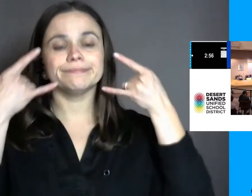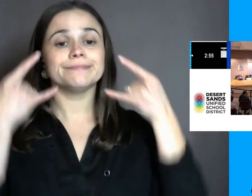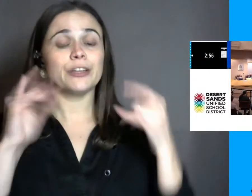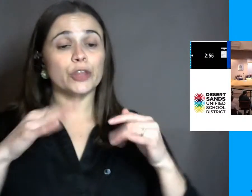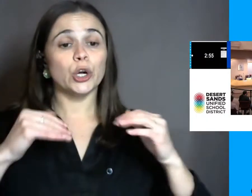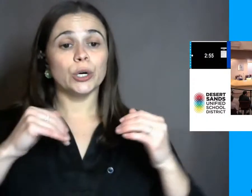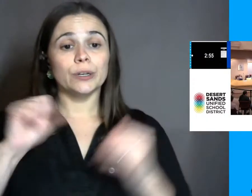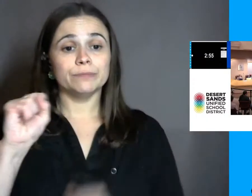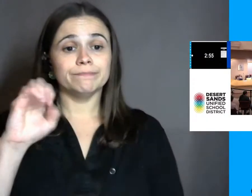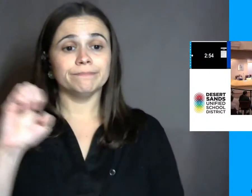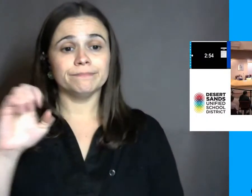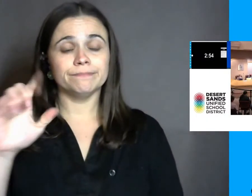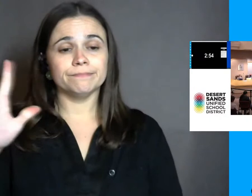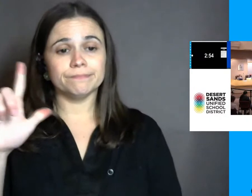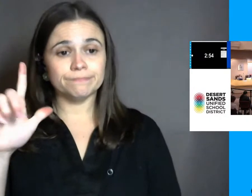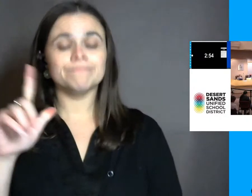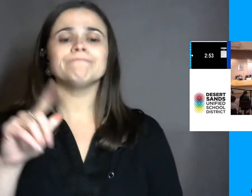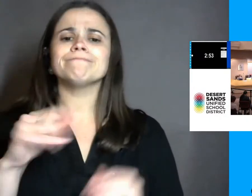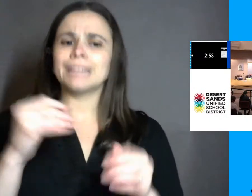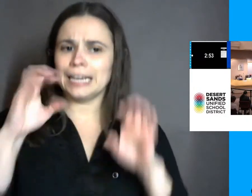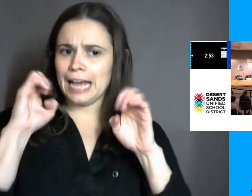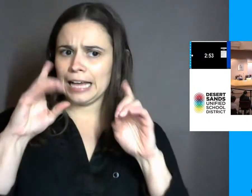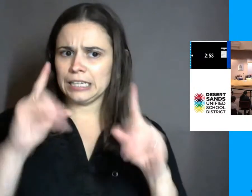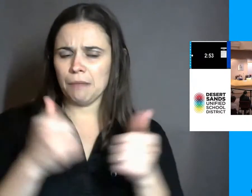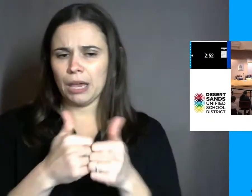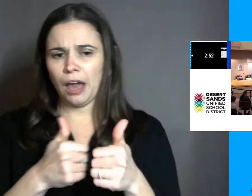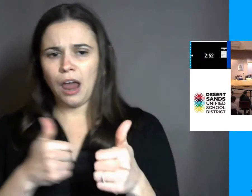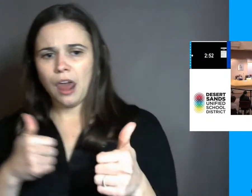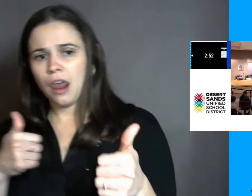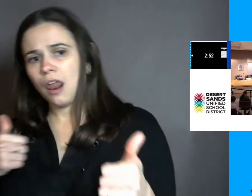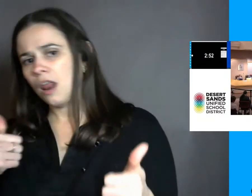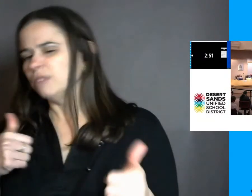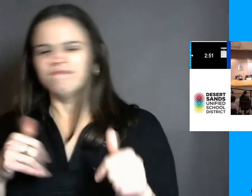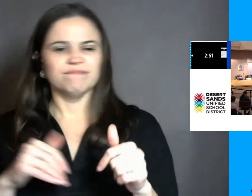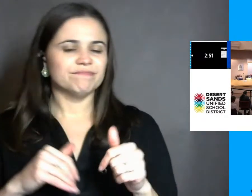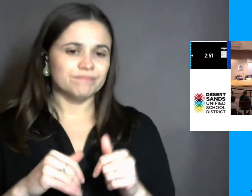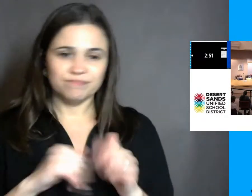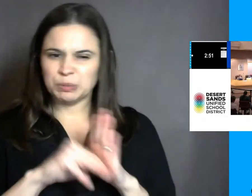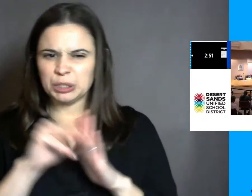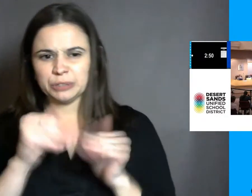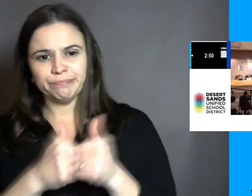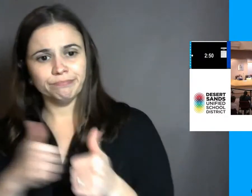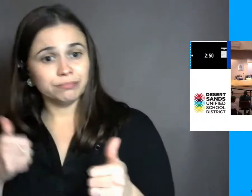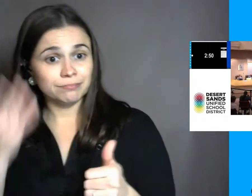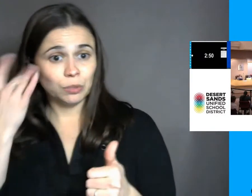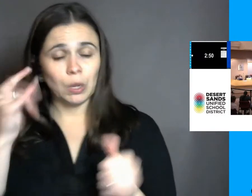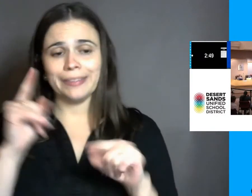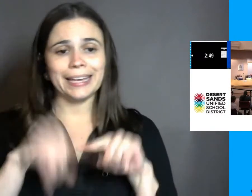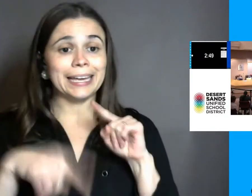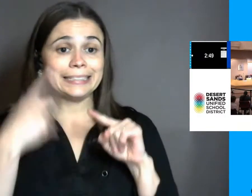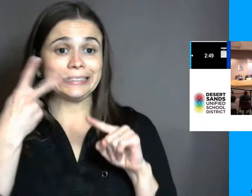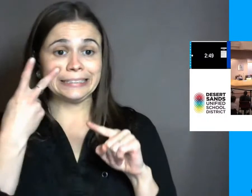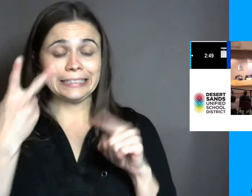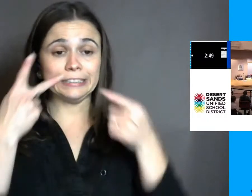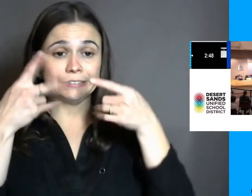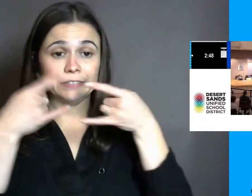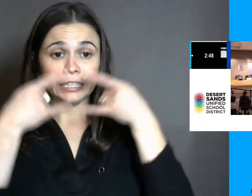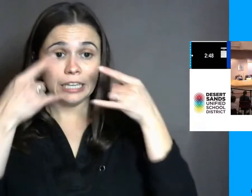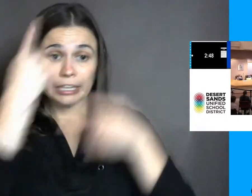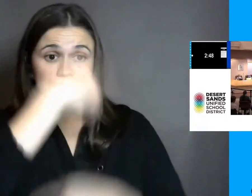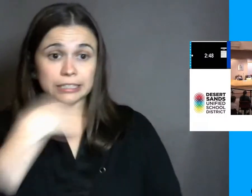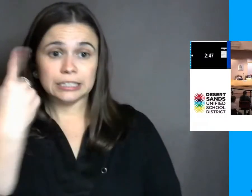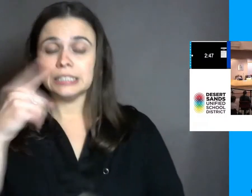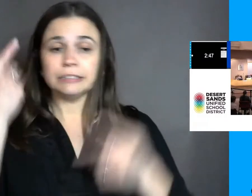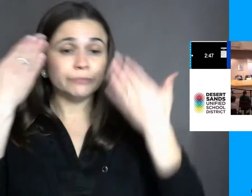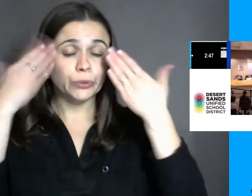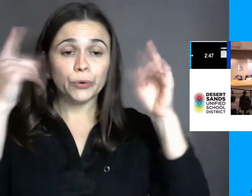as well as their academics, are falling behind due to the inability to see faces. They cannot read facial expressions. They can't